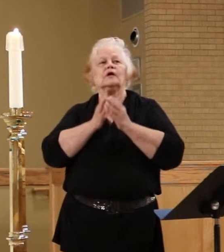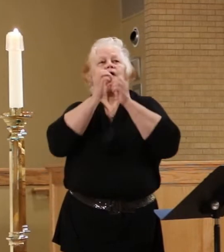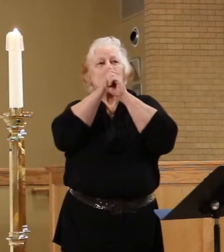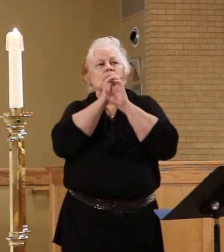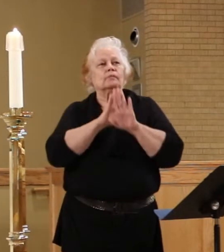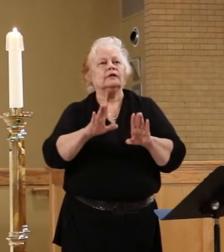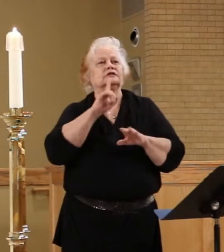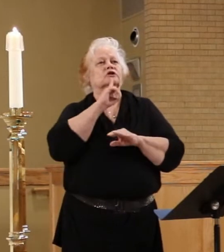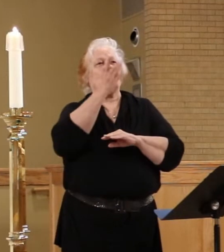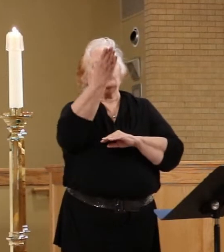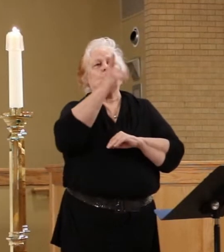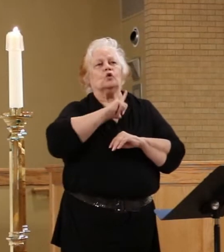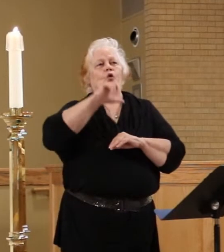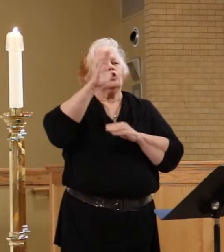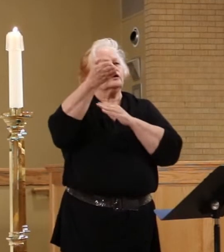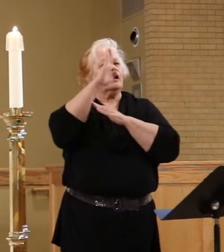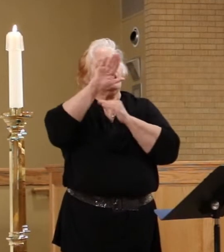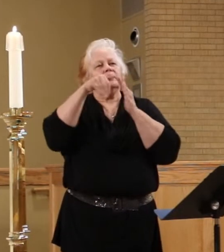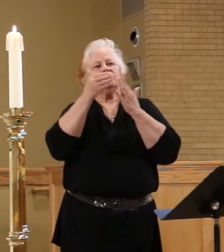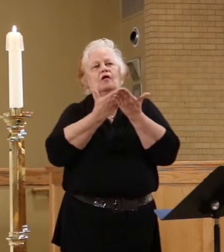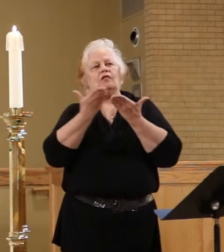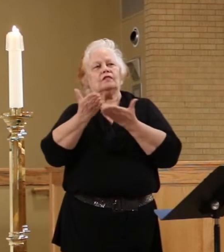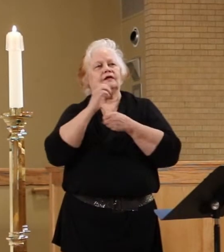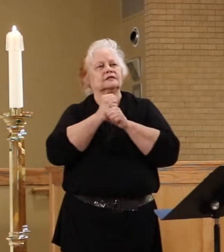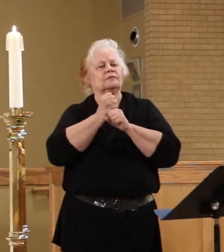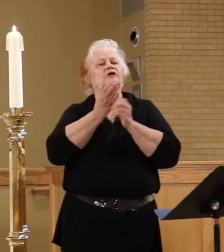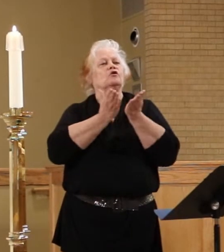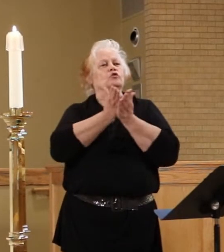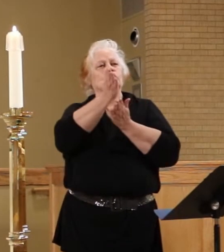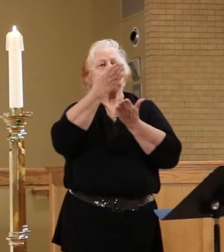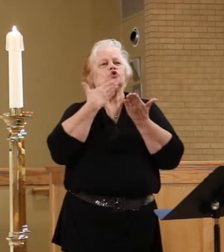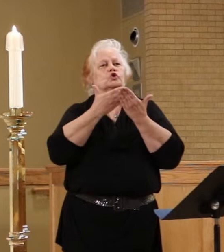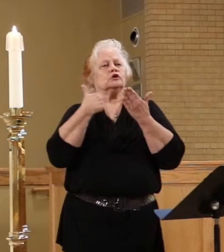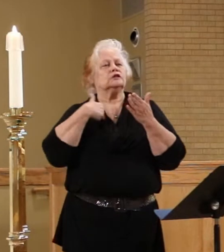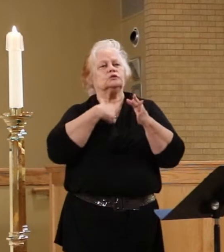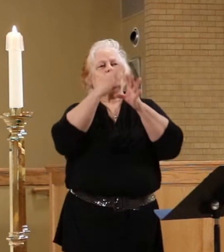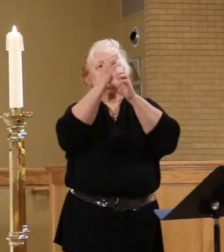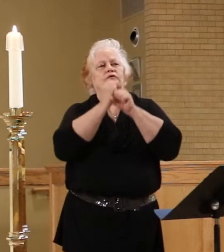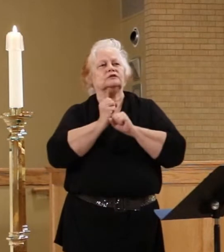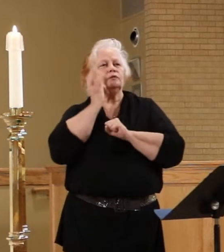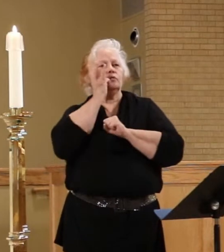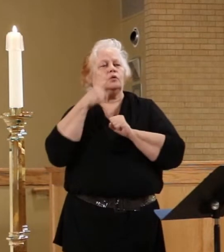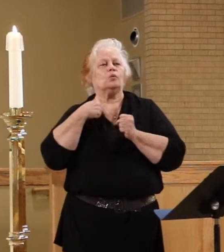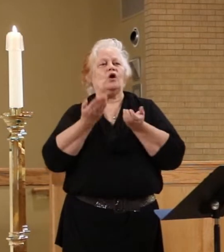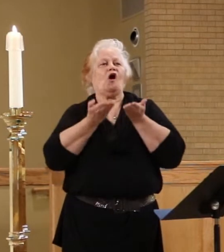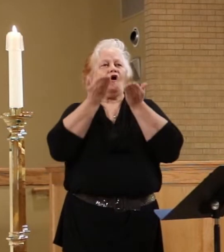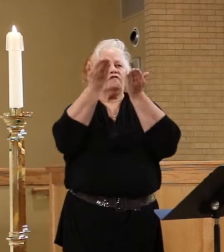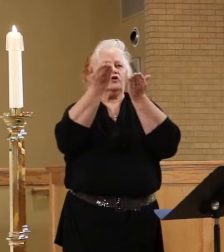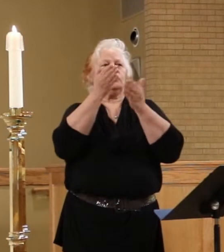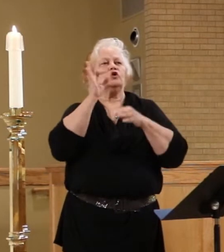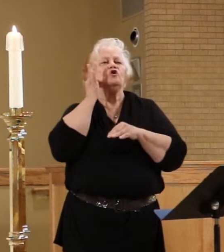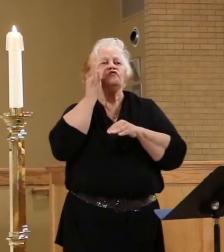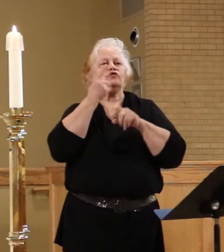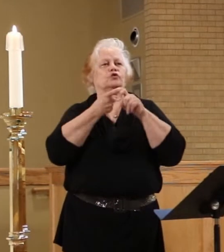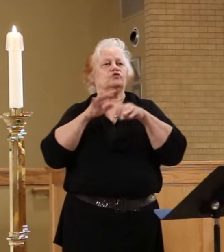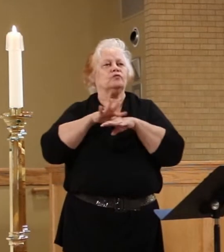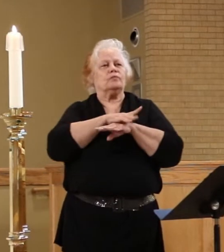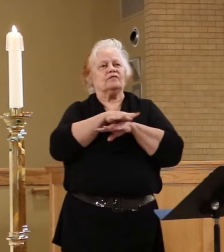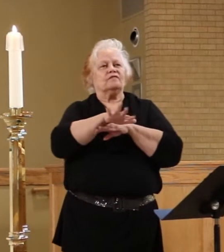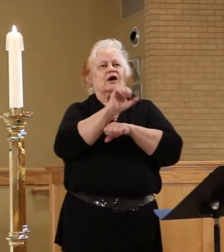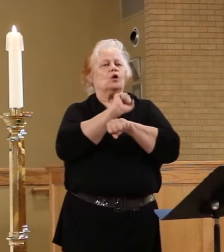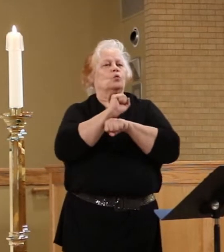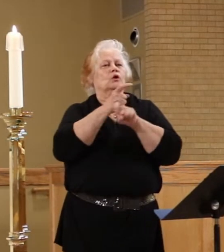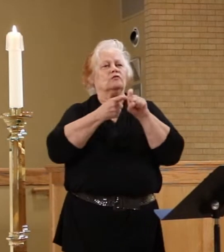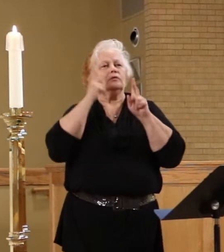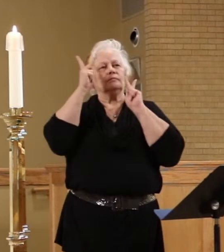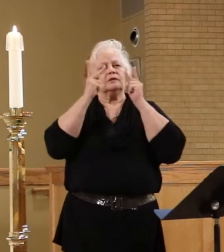Blessed are you, Lord God of all creation, for through your goodness we have received the wine we offer you, fruit of the vine and work of human